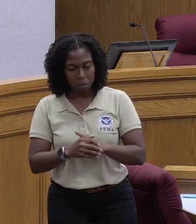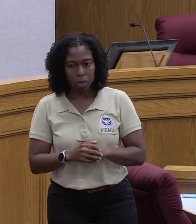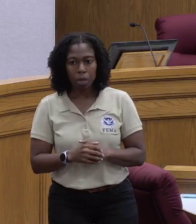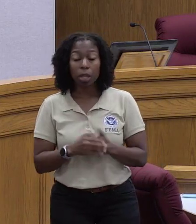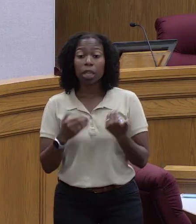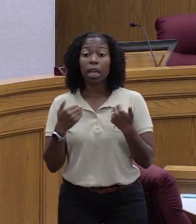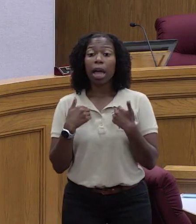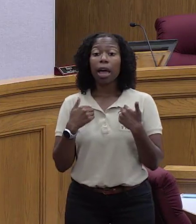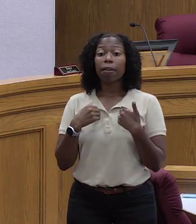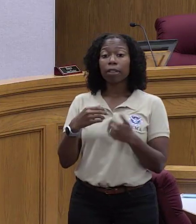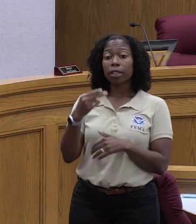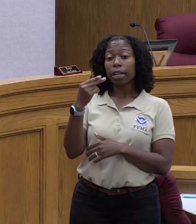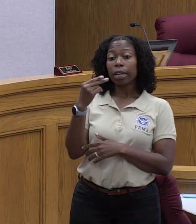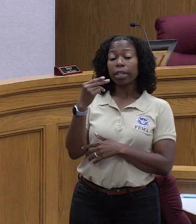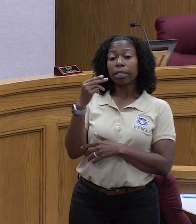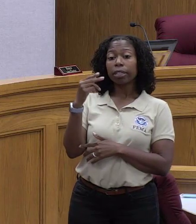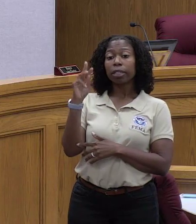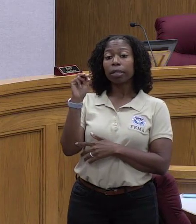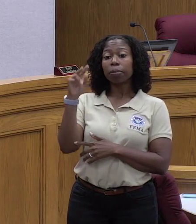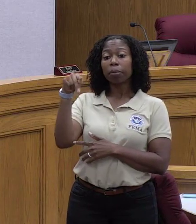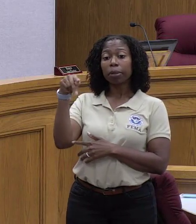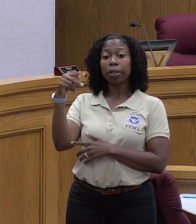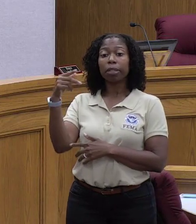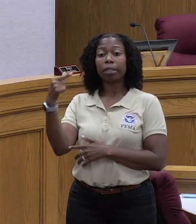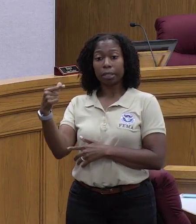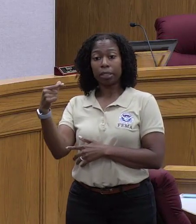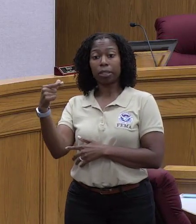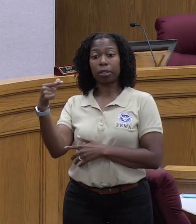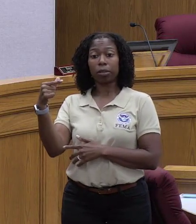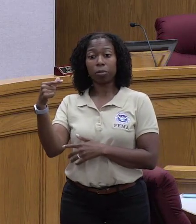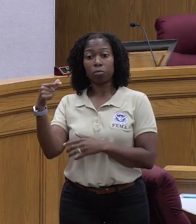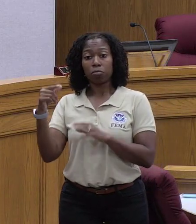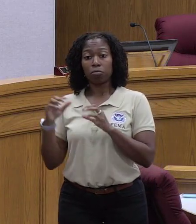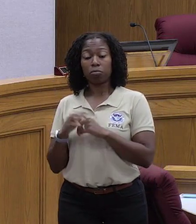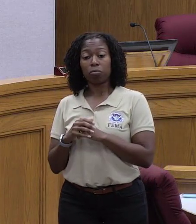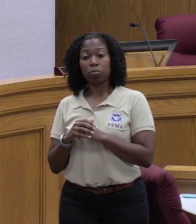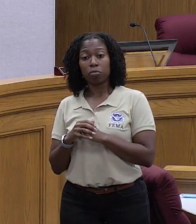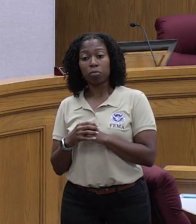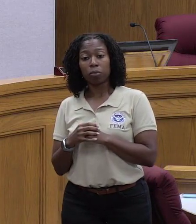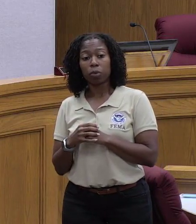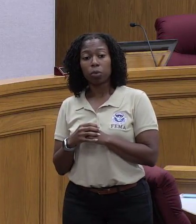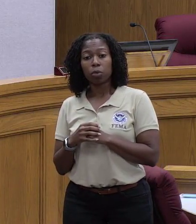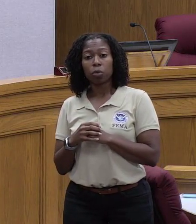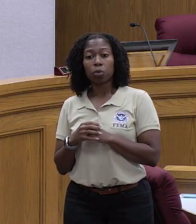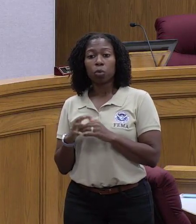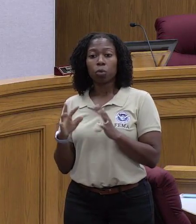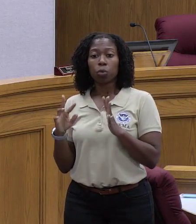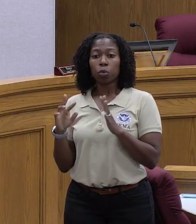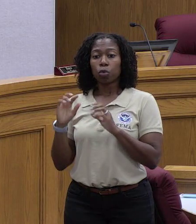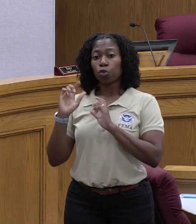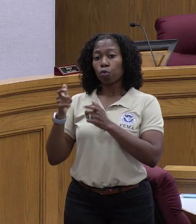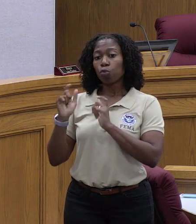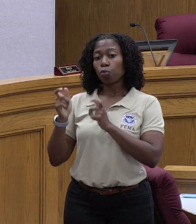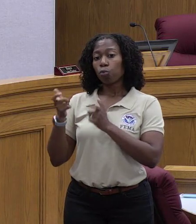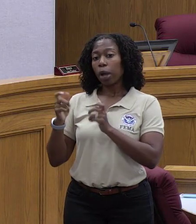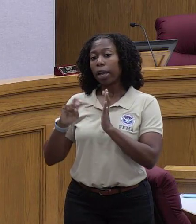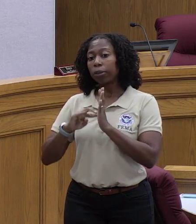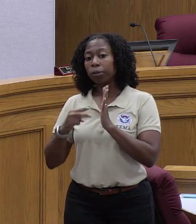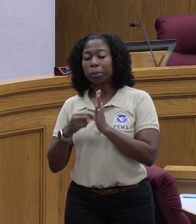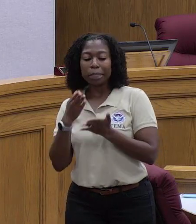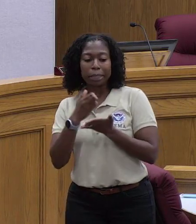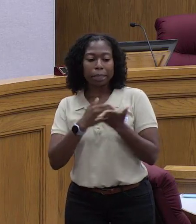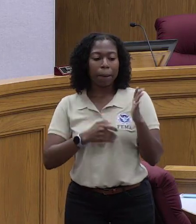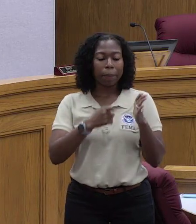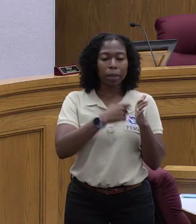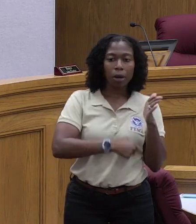call HMGP grants, where either some or all of the costs for someone to elevate a home or